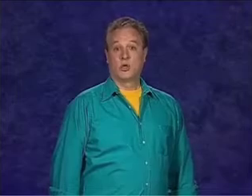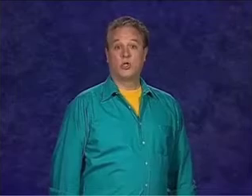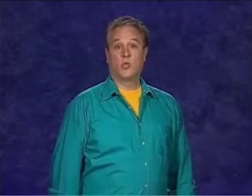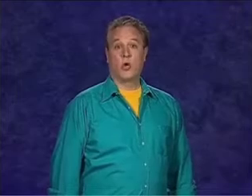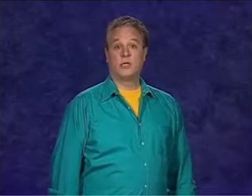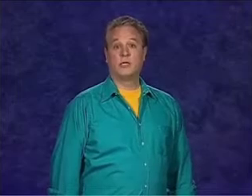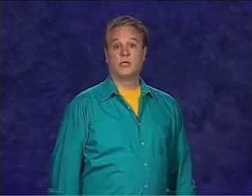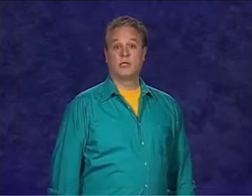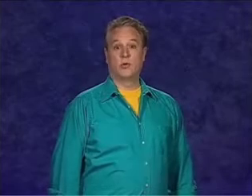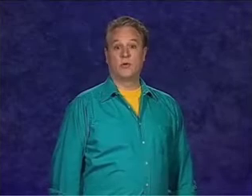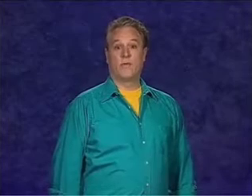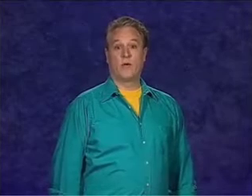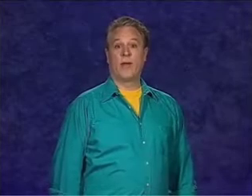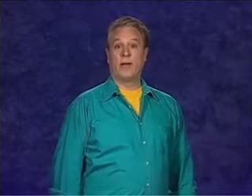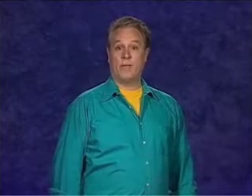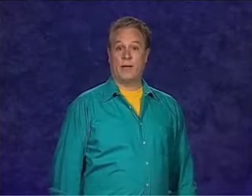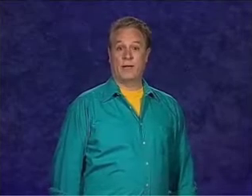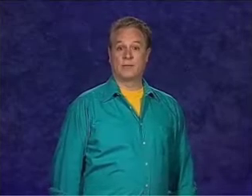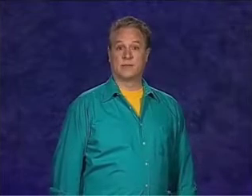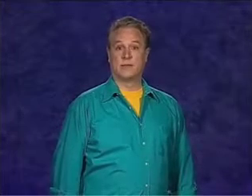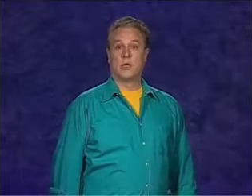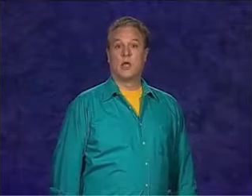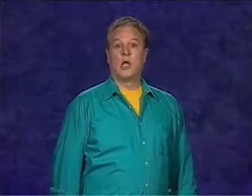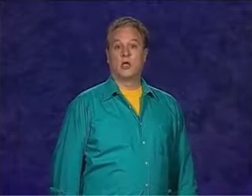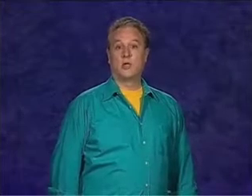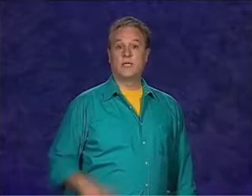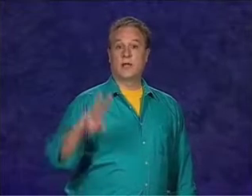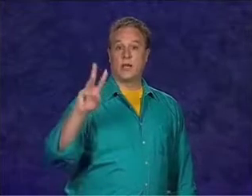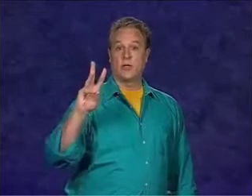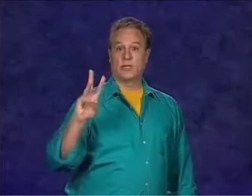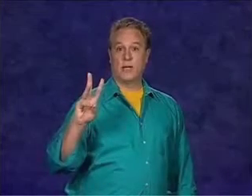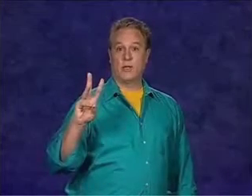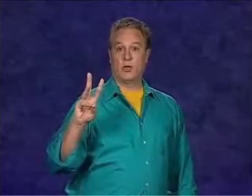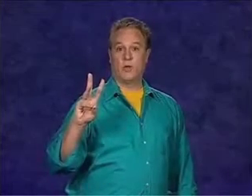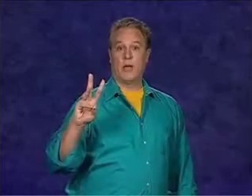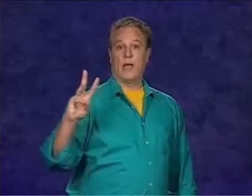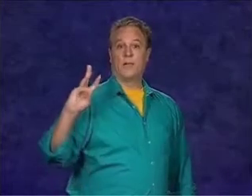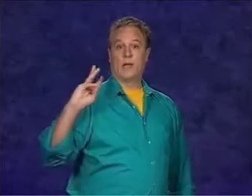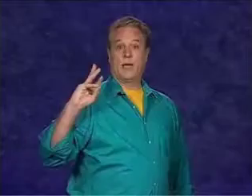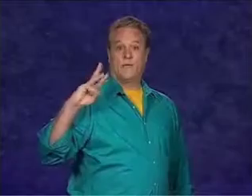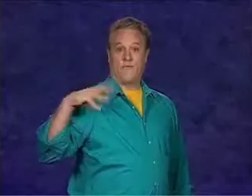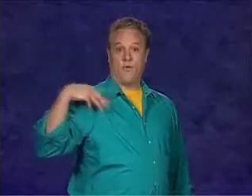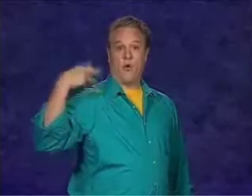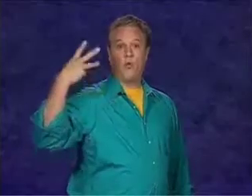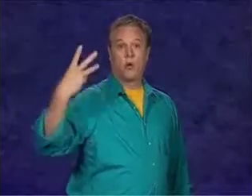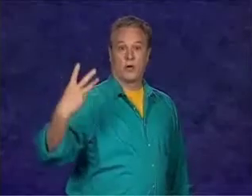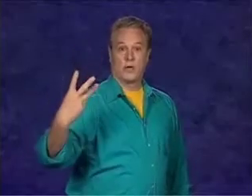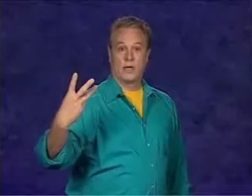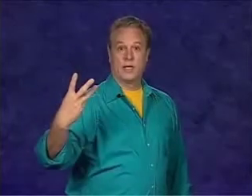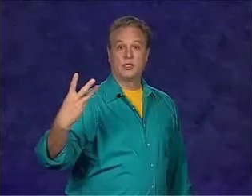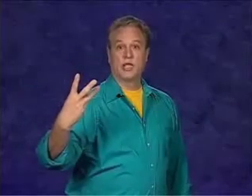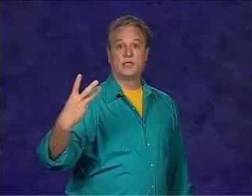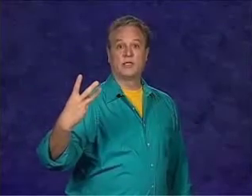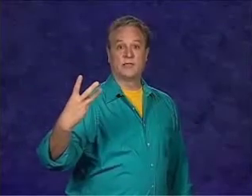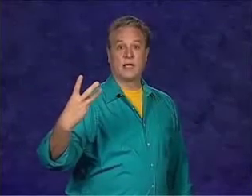George Washington's uniform had epaulets. Using the letter W and bringing it forward changes the sign